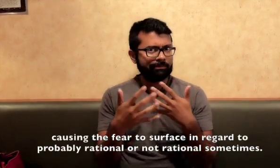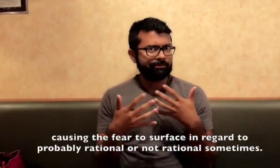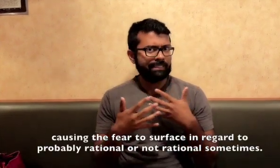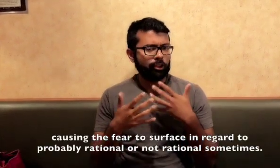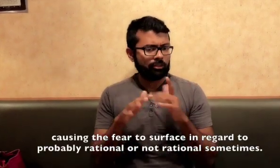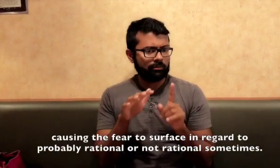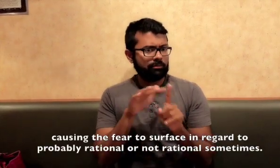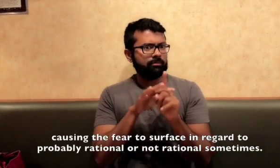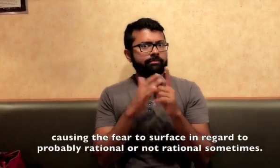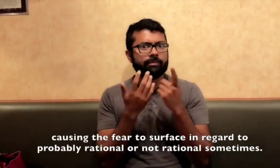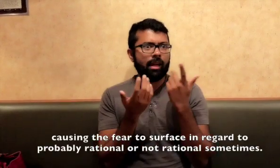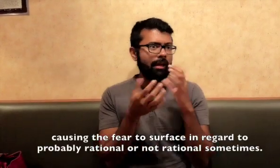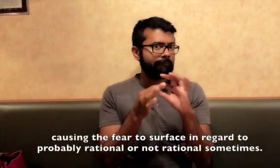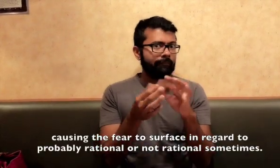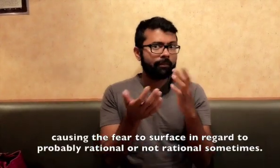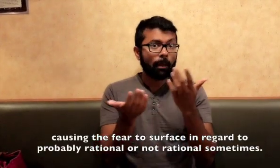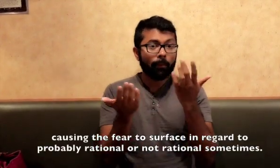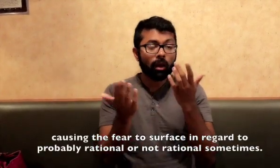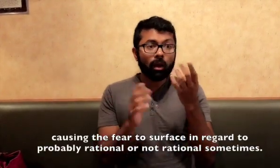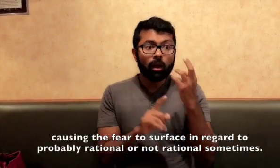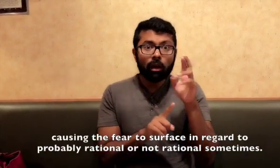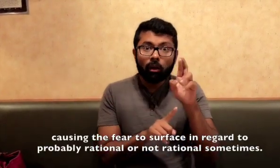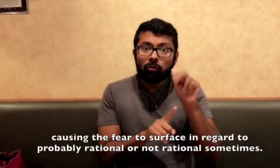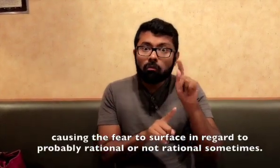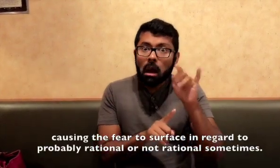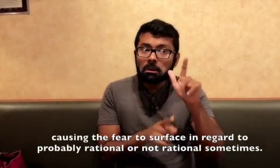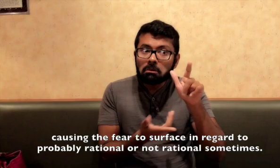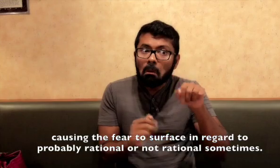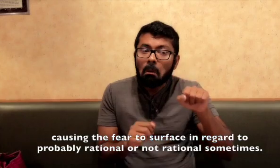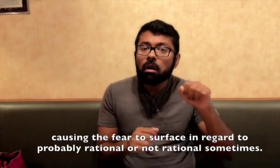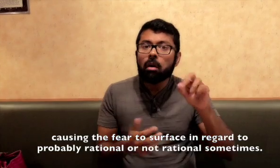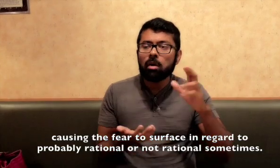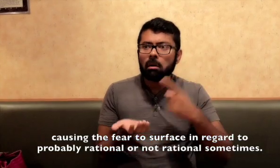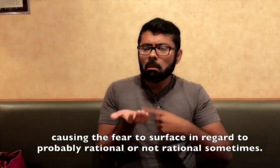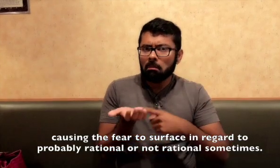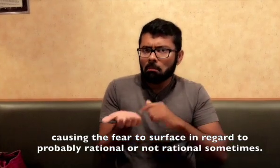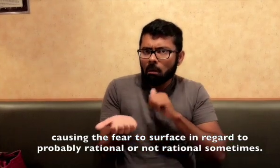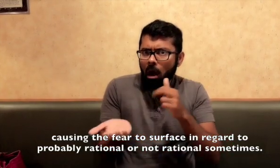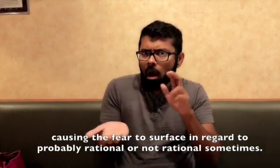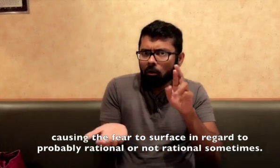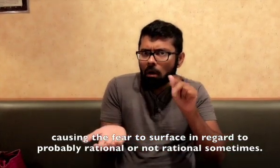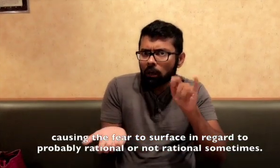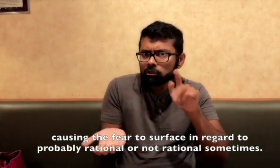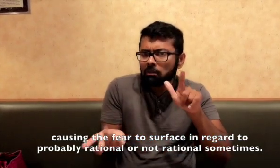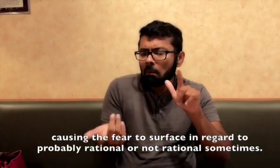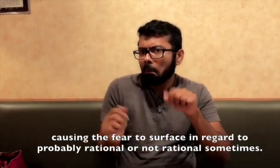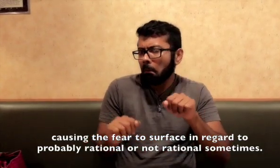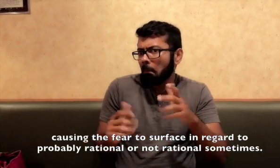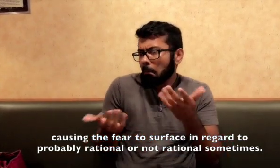And that can cause a fear to surface in regard to probably rational or non-rational sometimes.